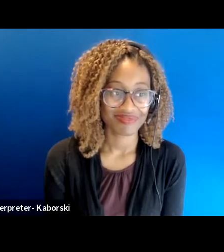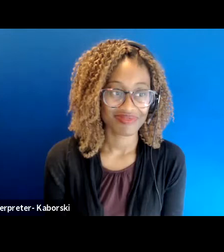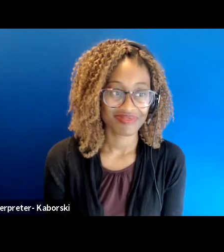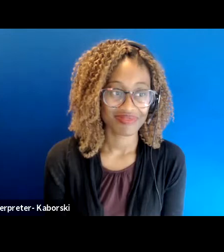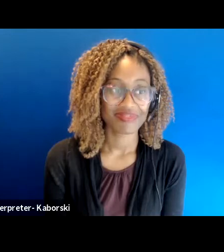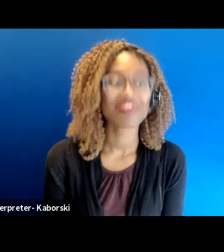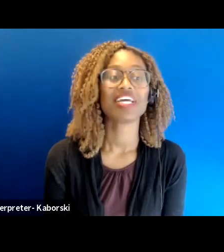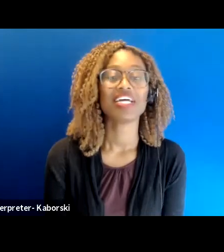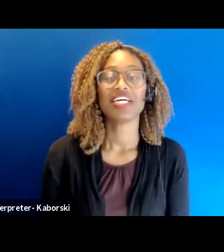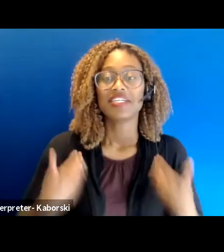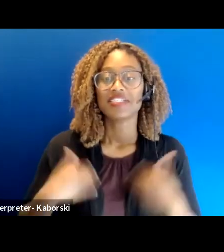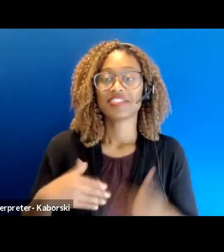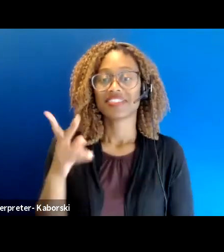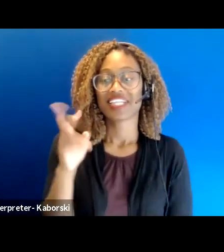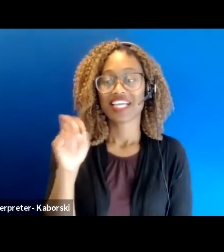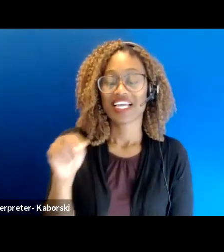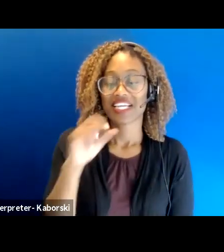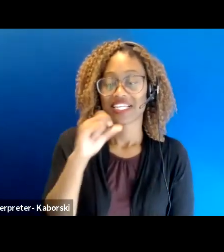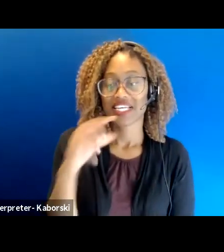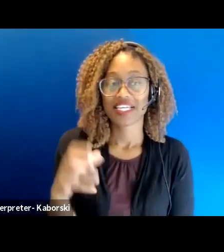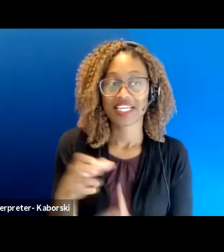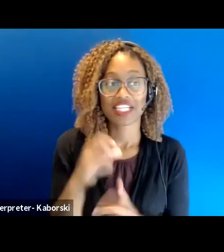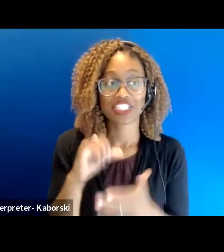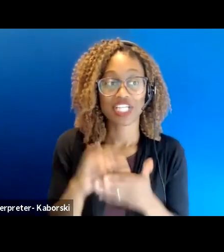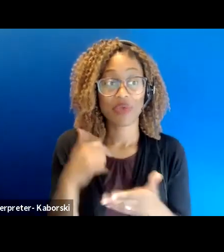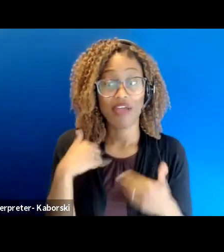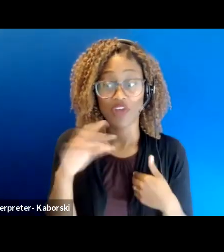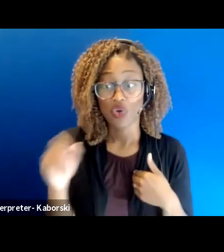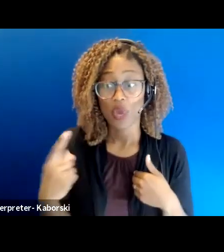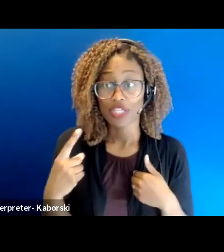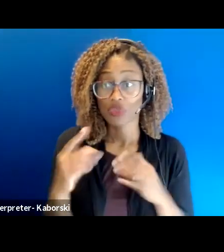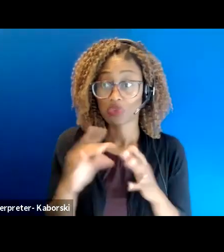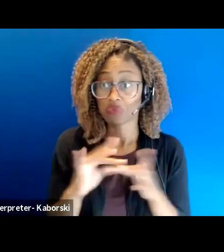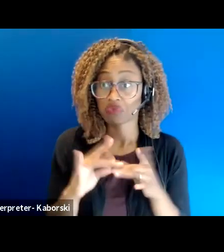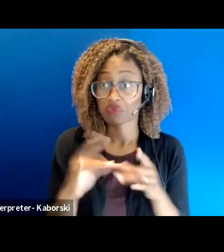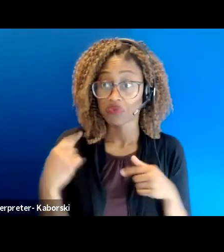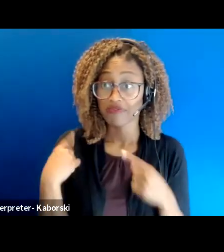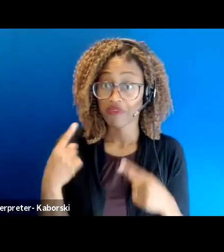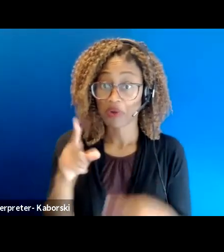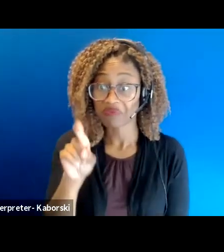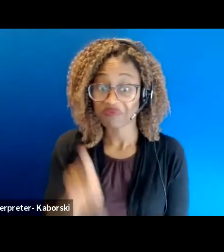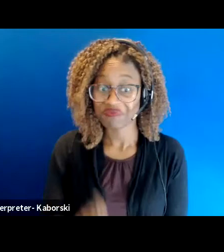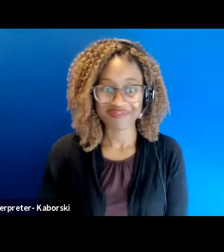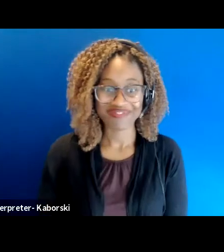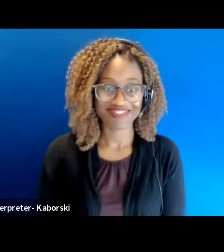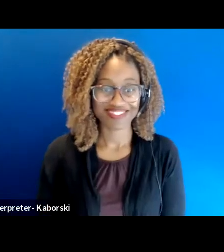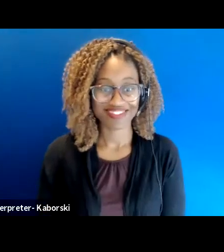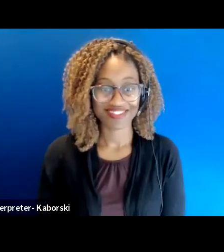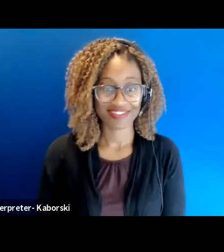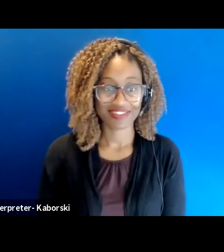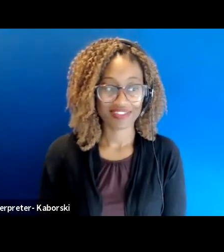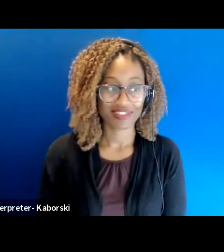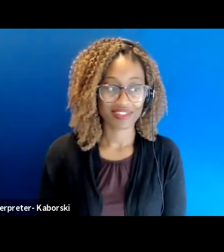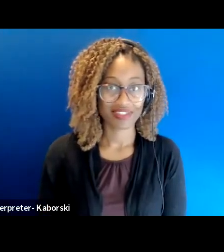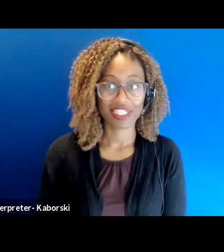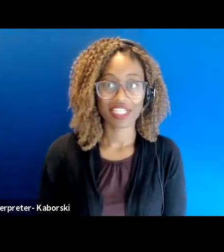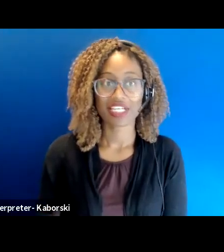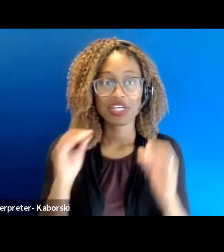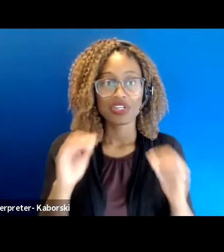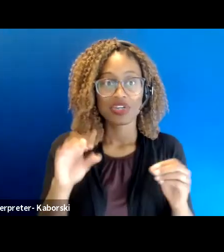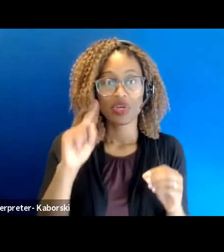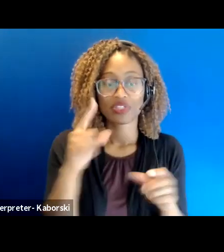This is Ken. I didn't catch that. We have a question or statement so far? We have no